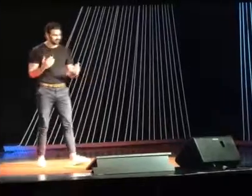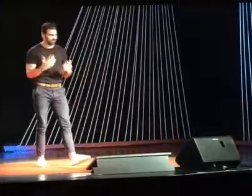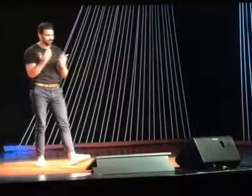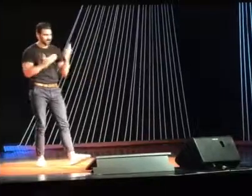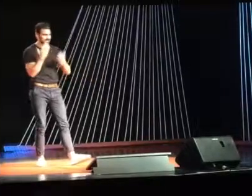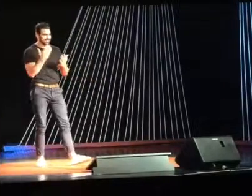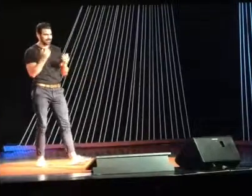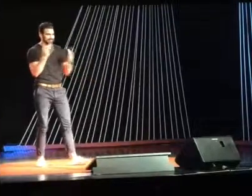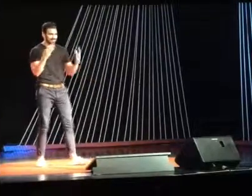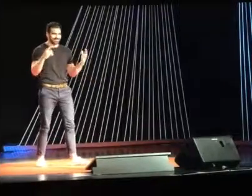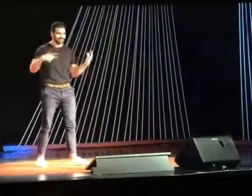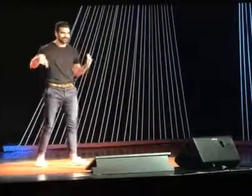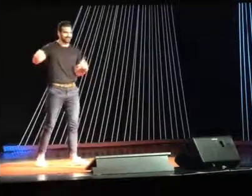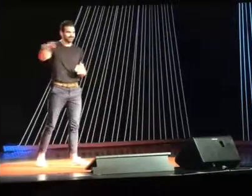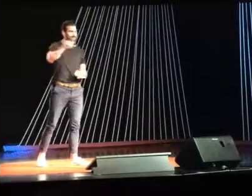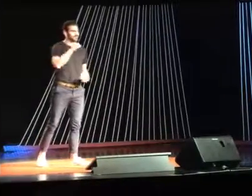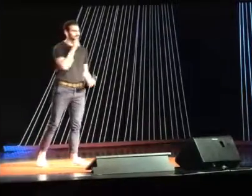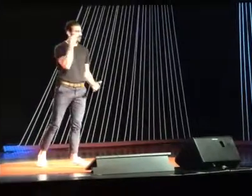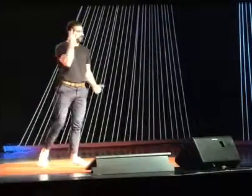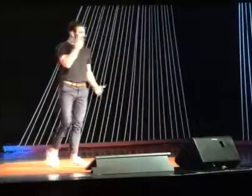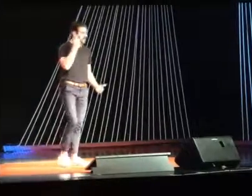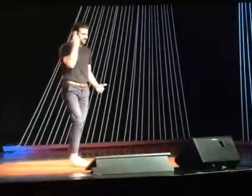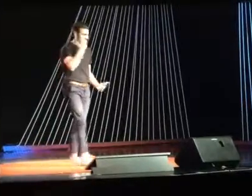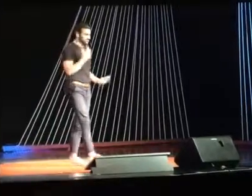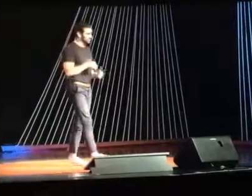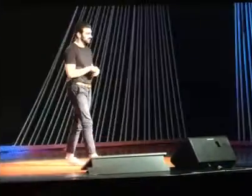And the second reason, maybe you all know that